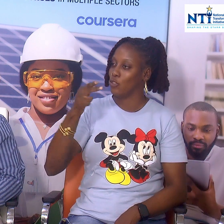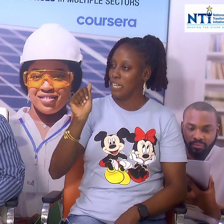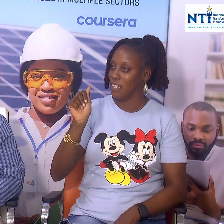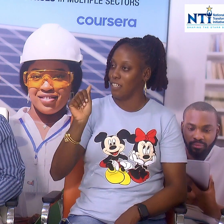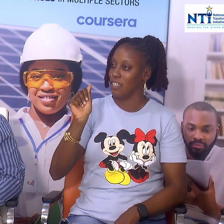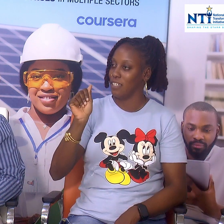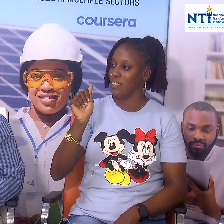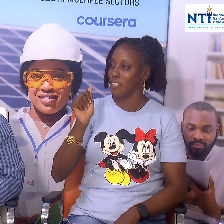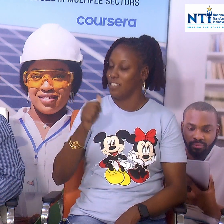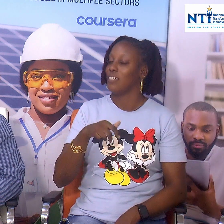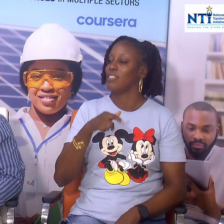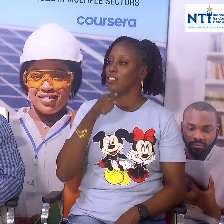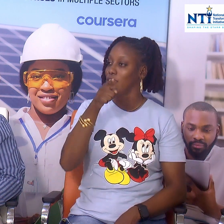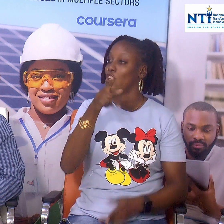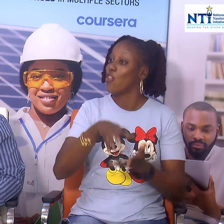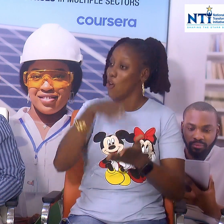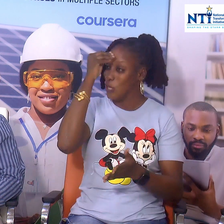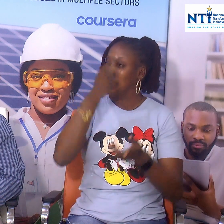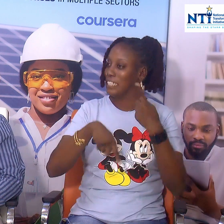Munisha,